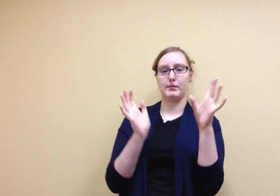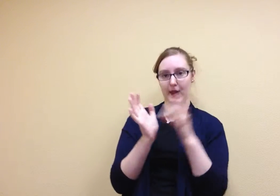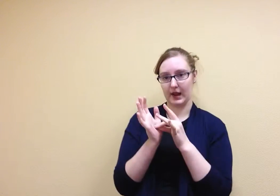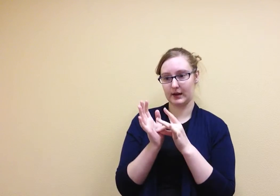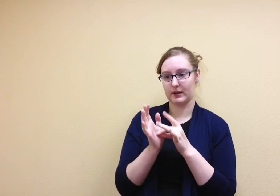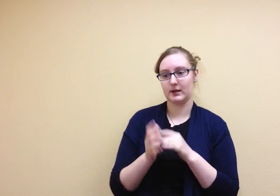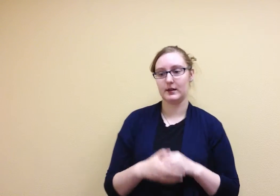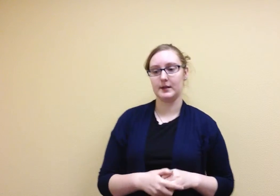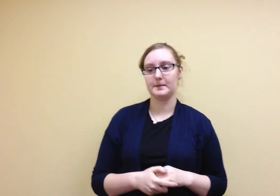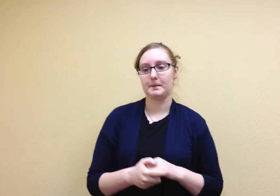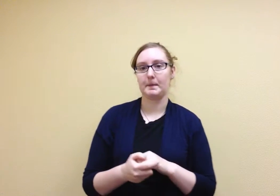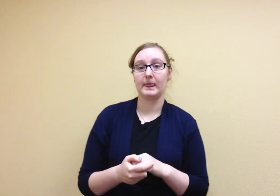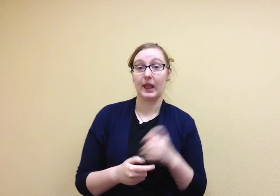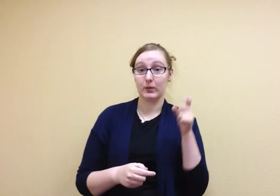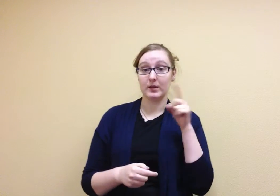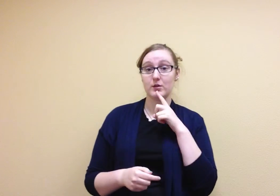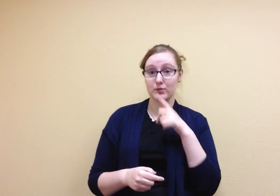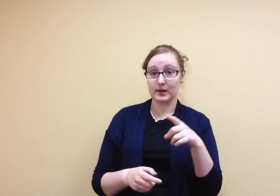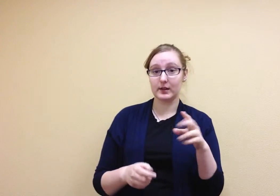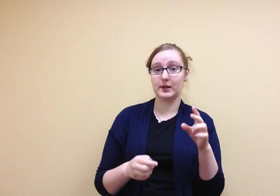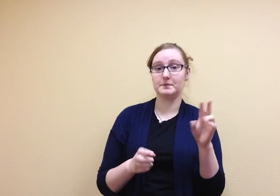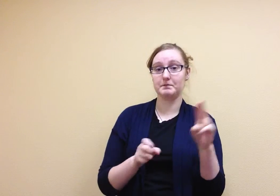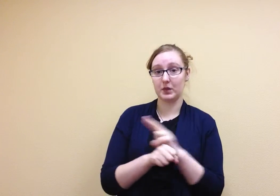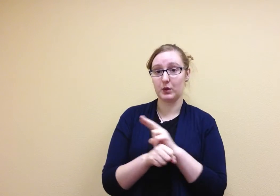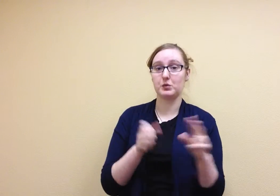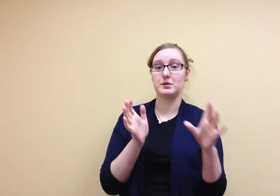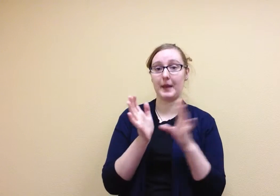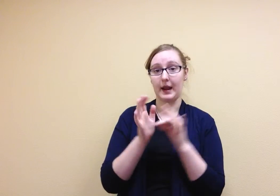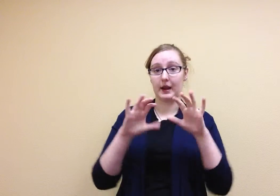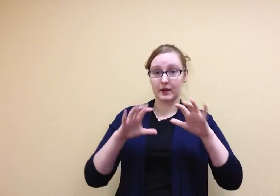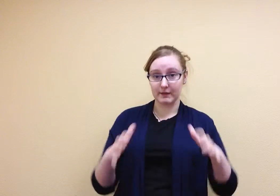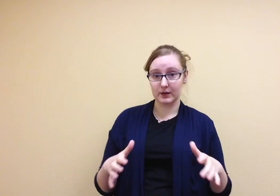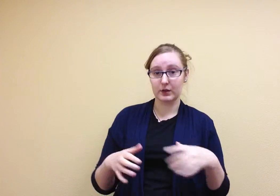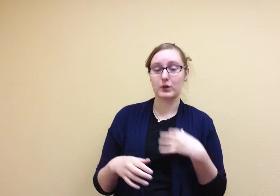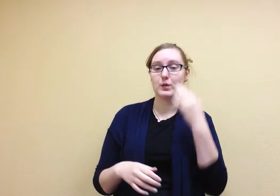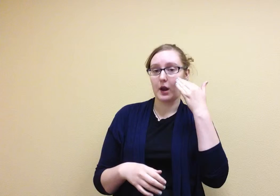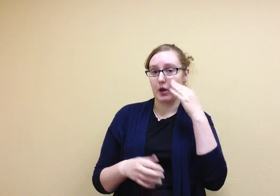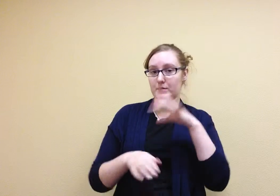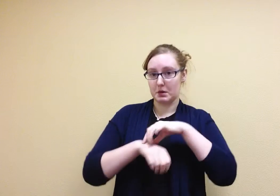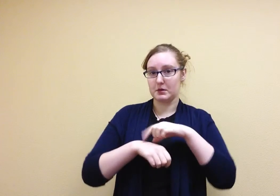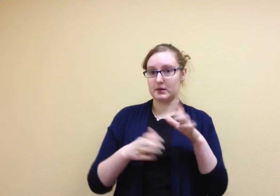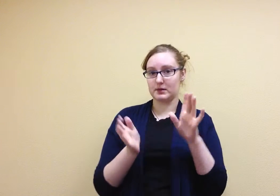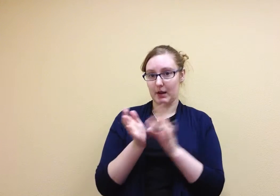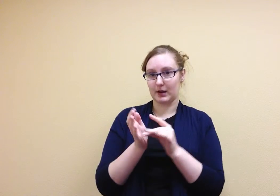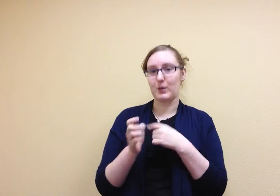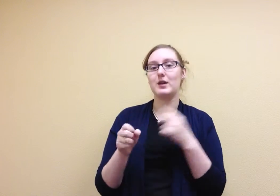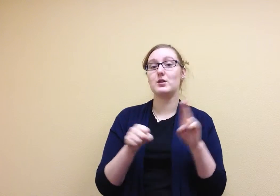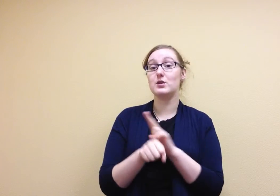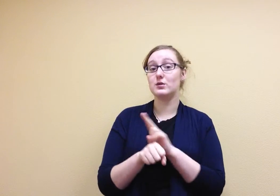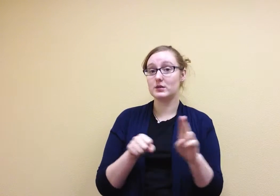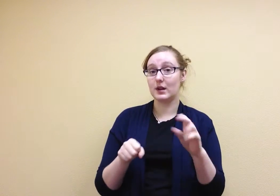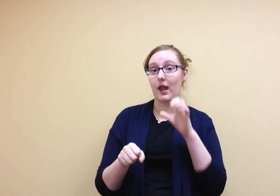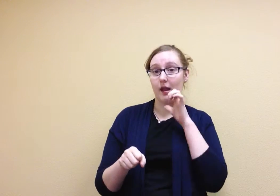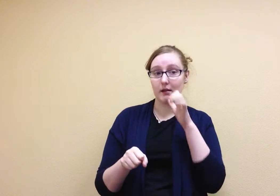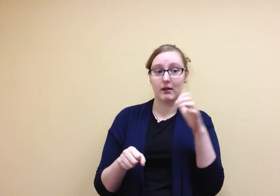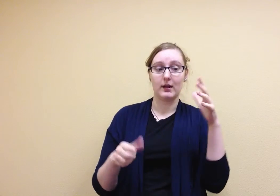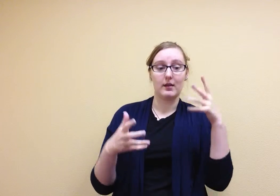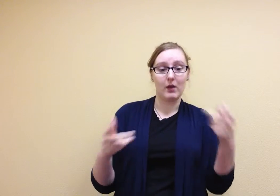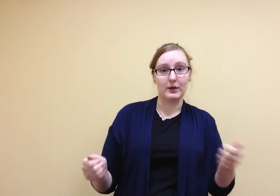that we can really use. Because we know that the Earth is a magnet, we can use this and not get lost when we go in the woods. What